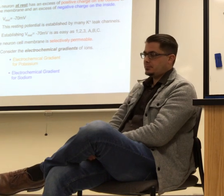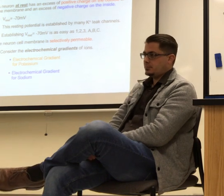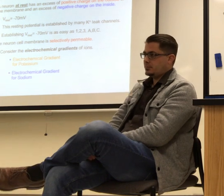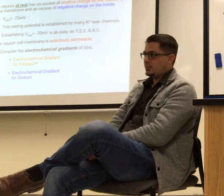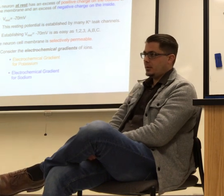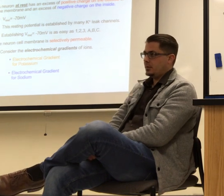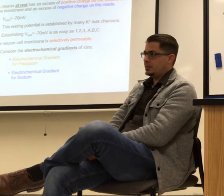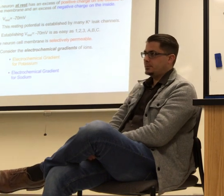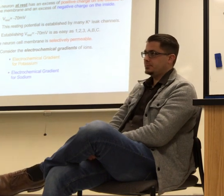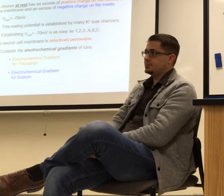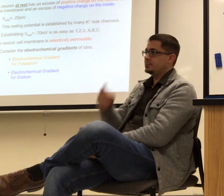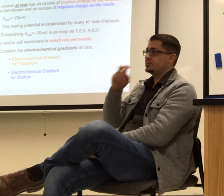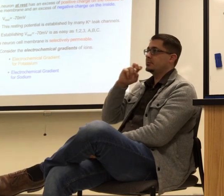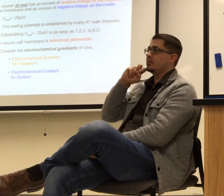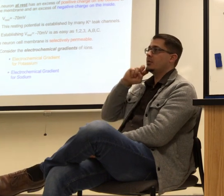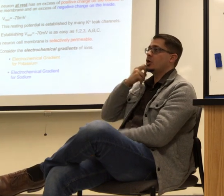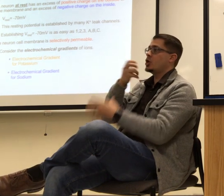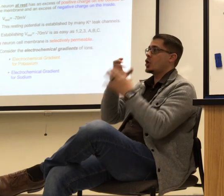In neurons,